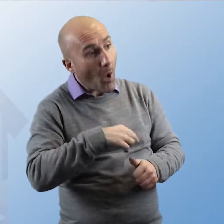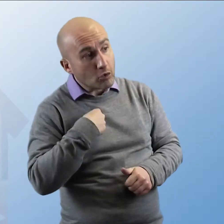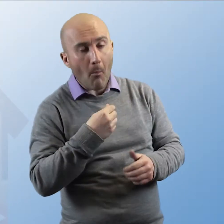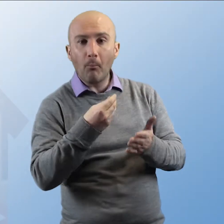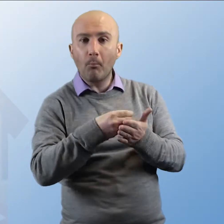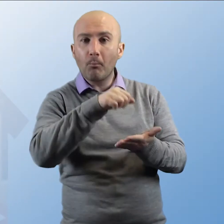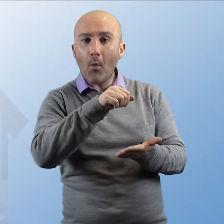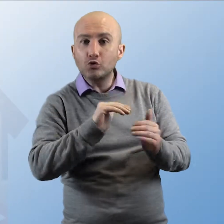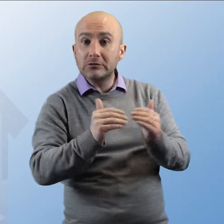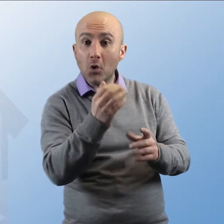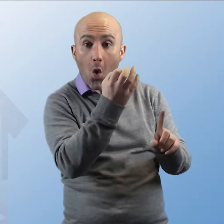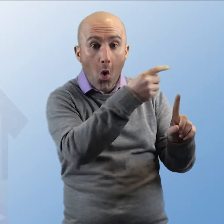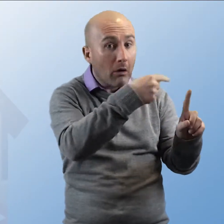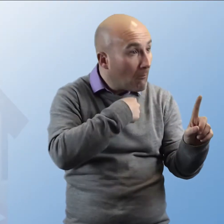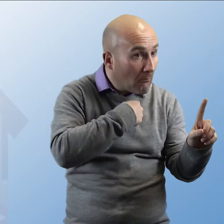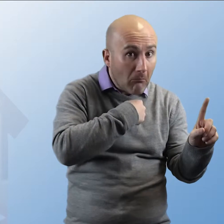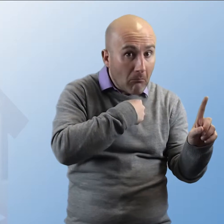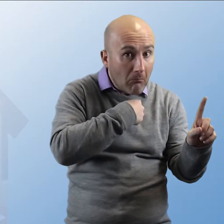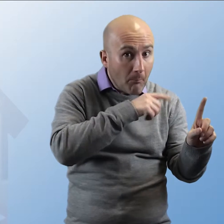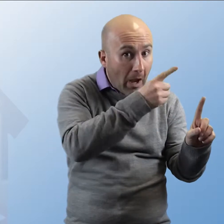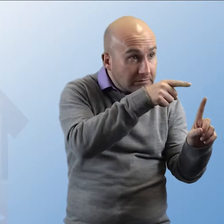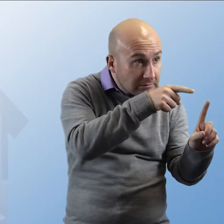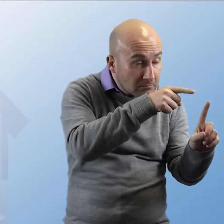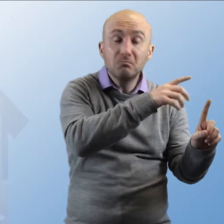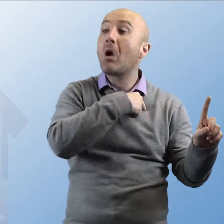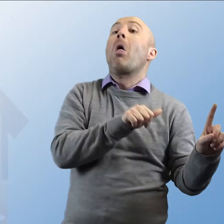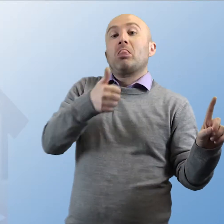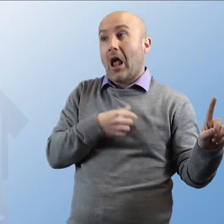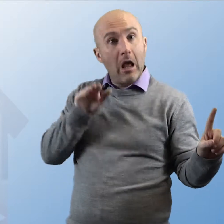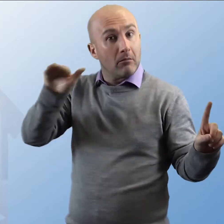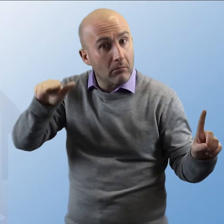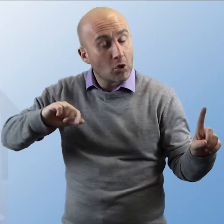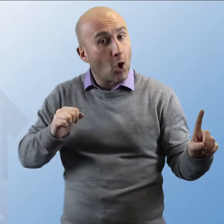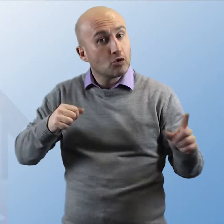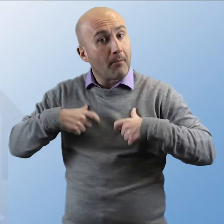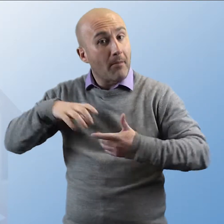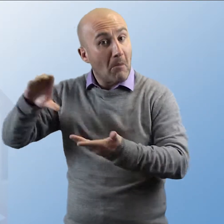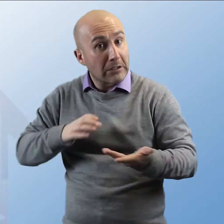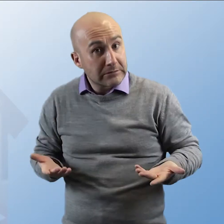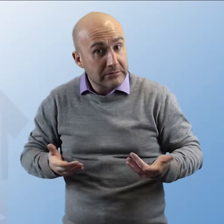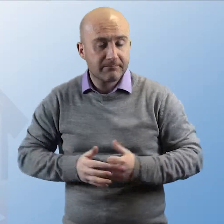You need to have been refused a budgeting loan by DWP before you can apply to the Scottish Welfare